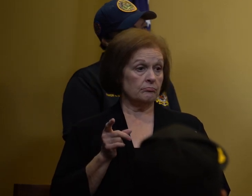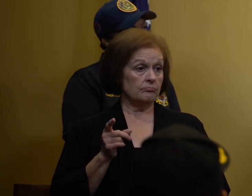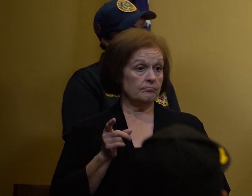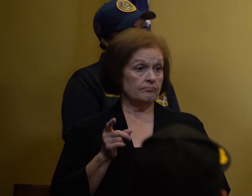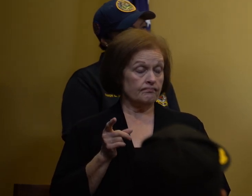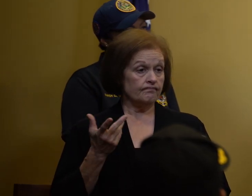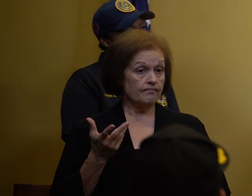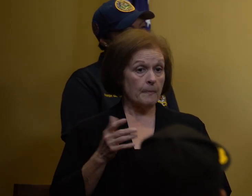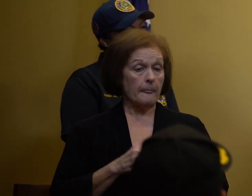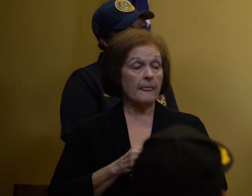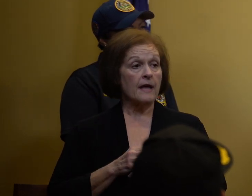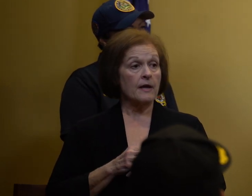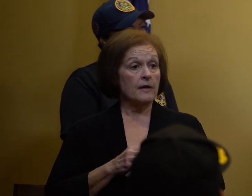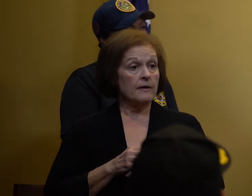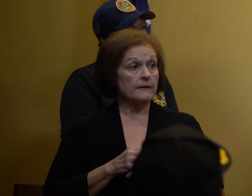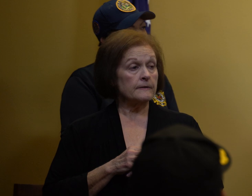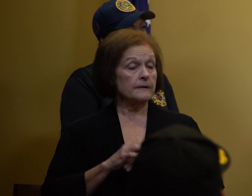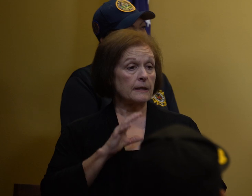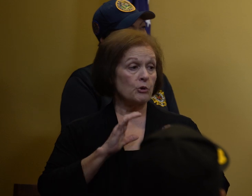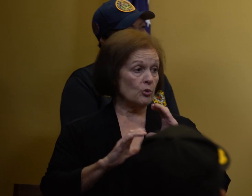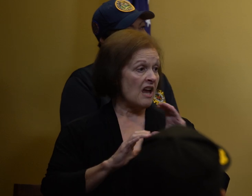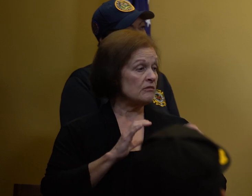the communication has been stellar.